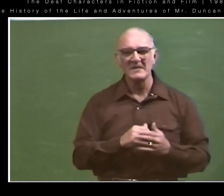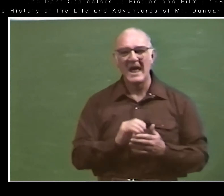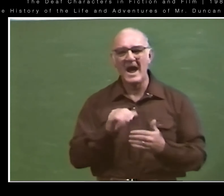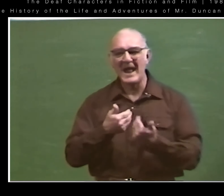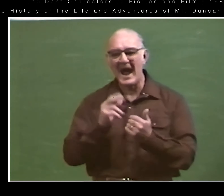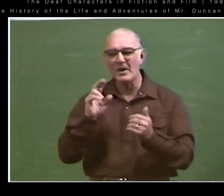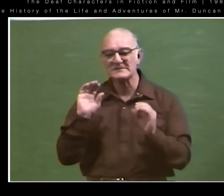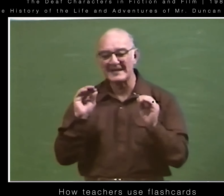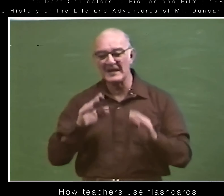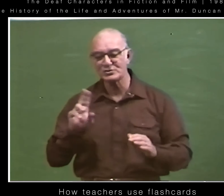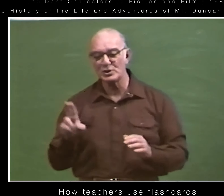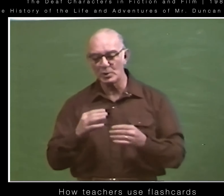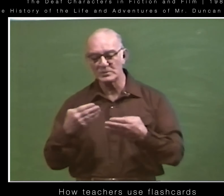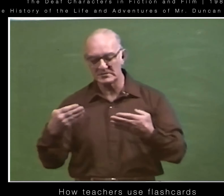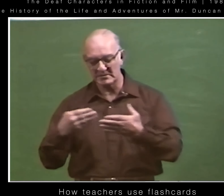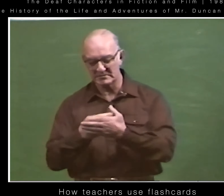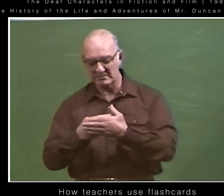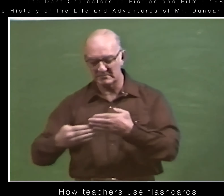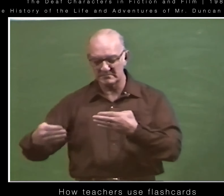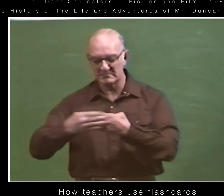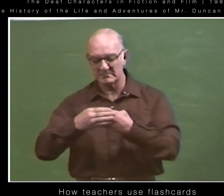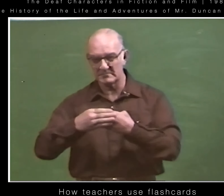and how teacher uses